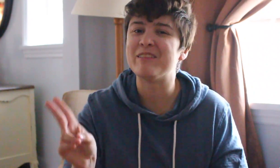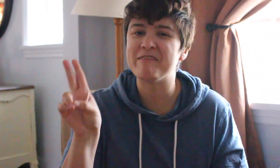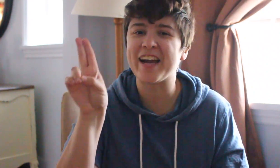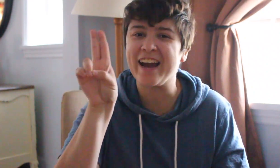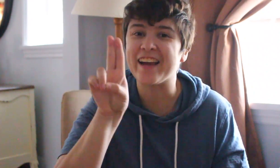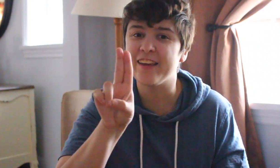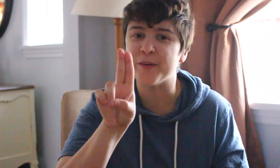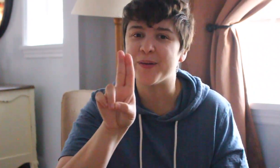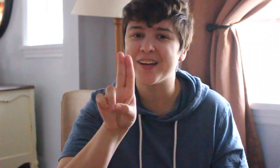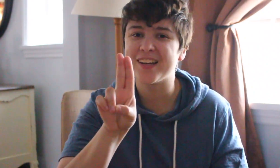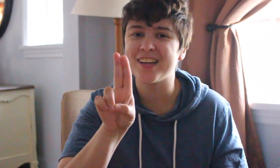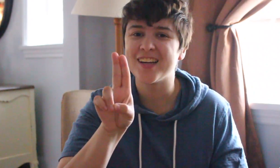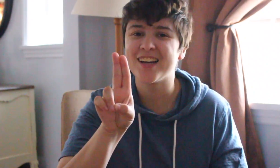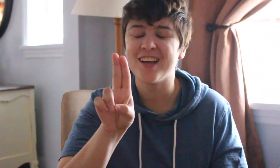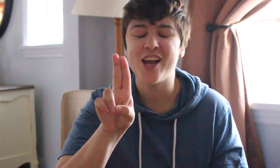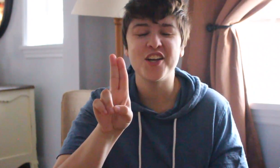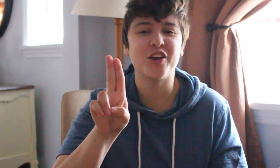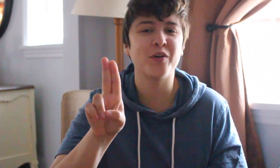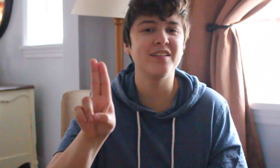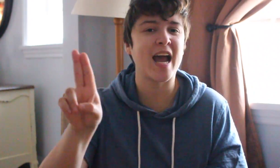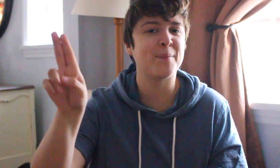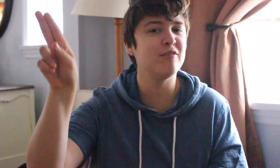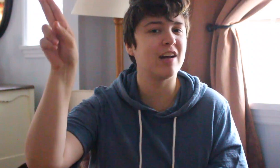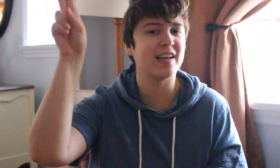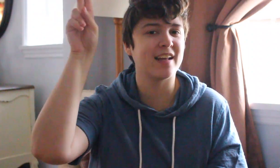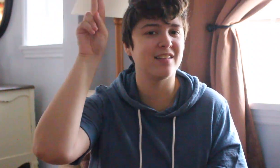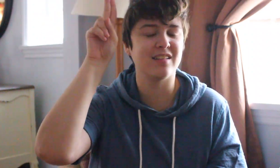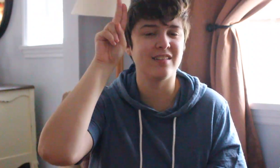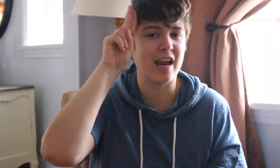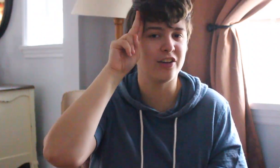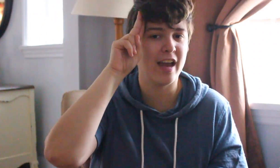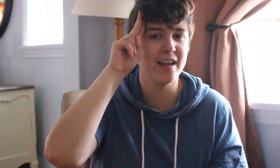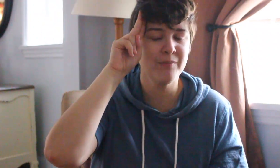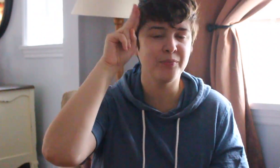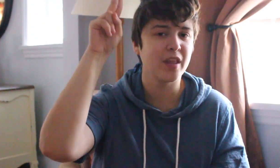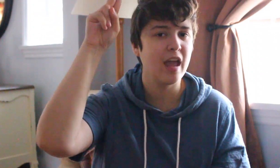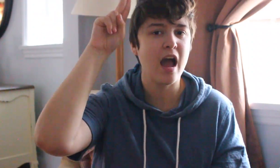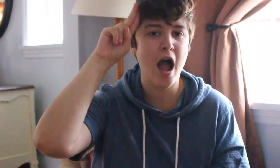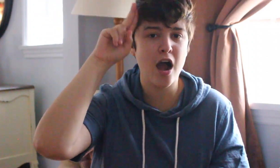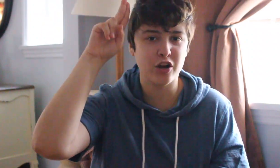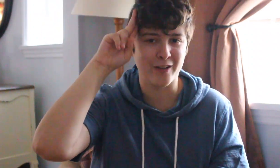Like a U. You're going to tap it right against the side of your head. Uncle.